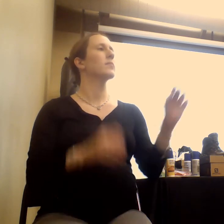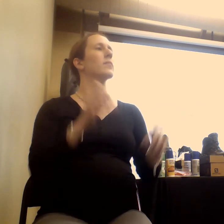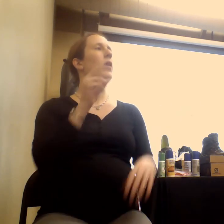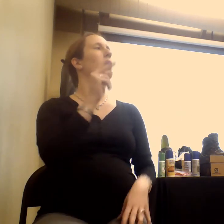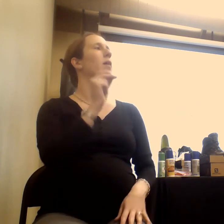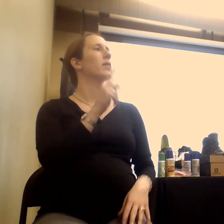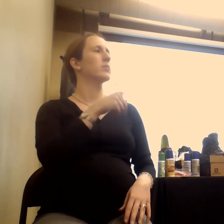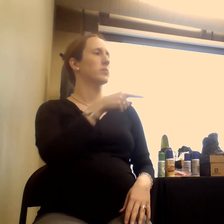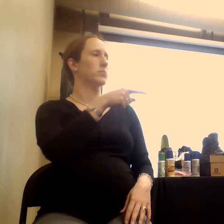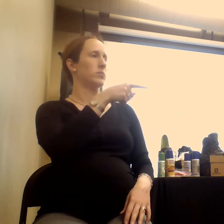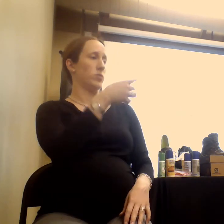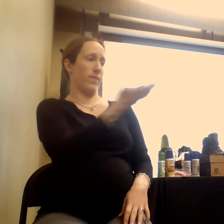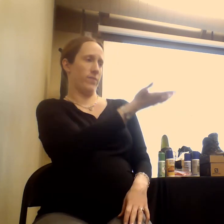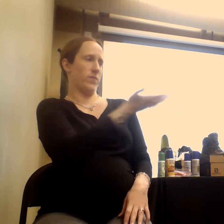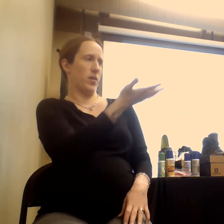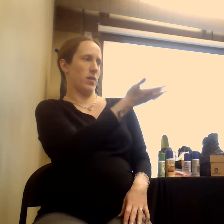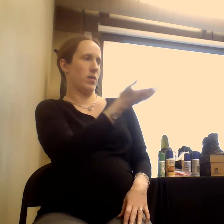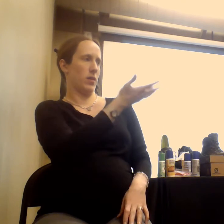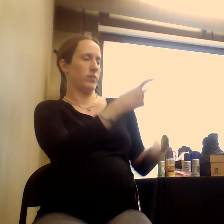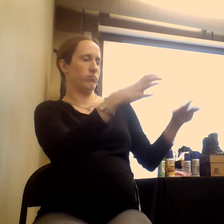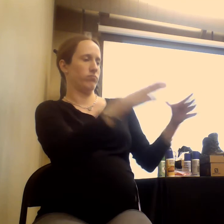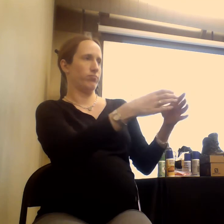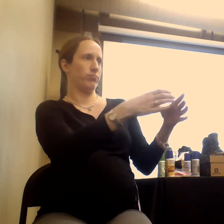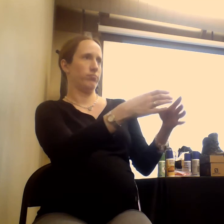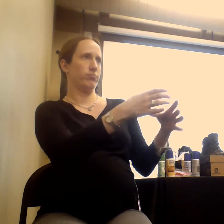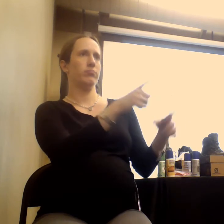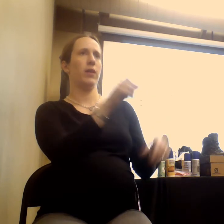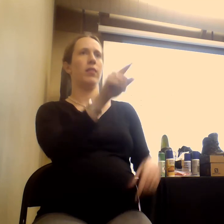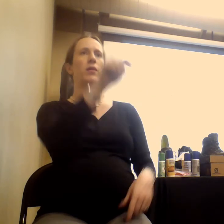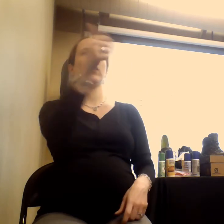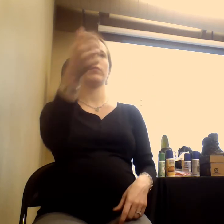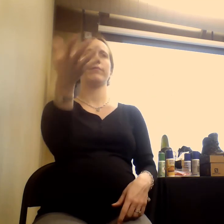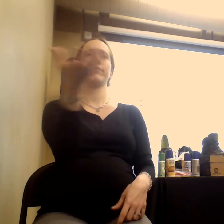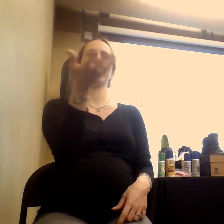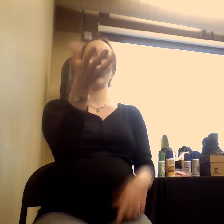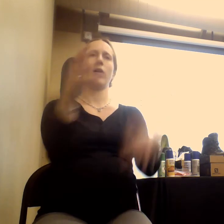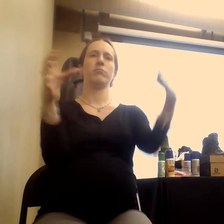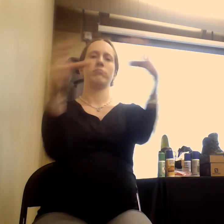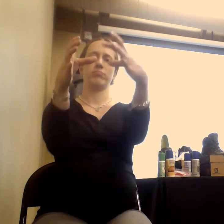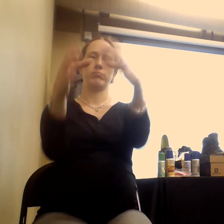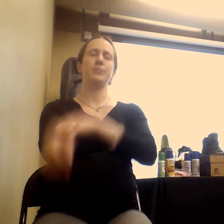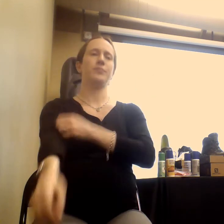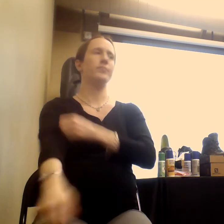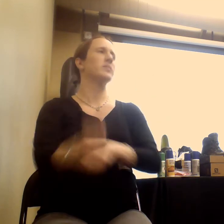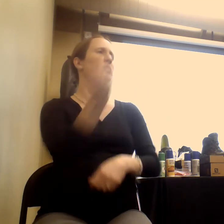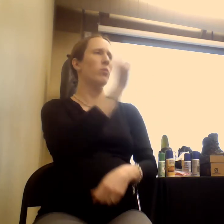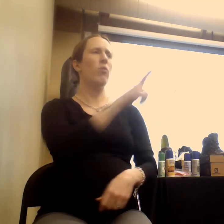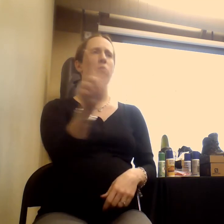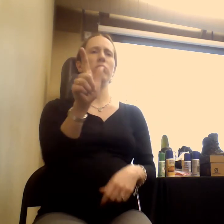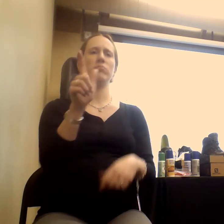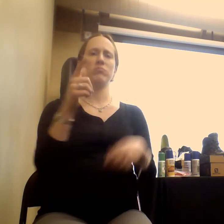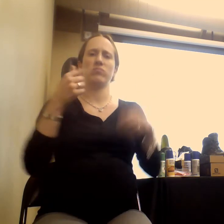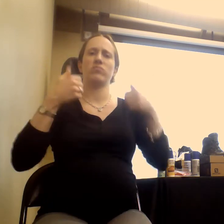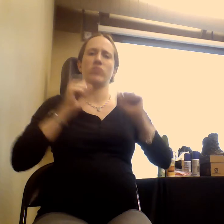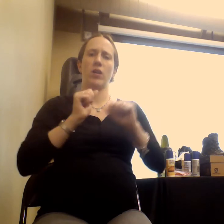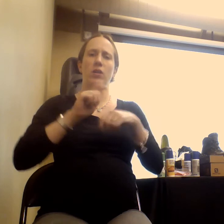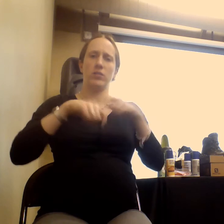look at these loose, and then you guys are all going to try them. Okay? And it's better if you could do it to your shoes. Matter of